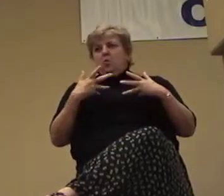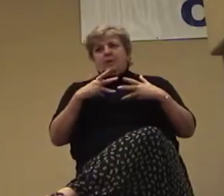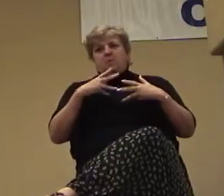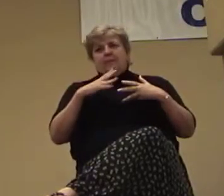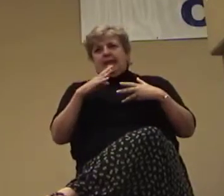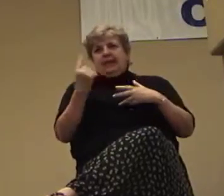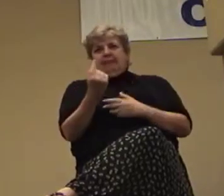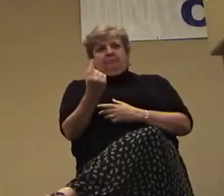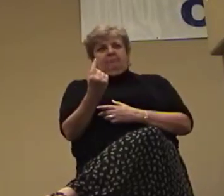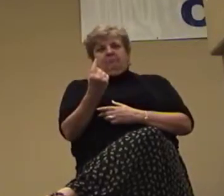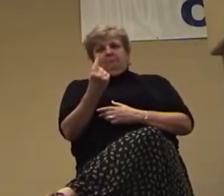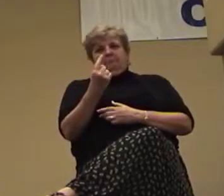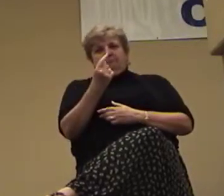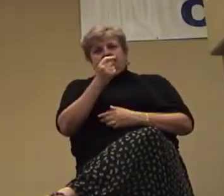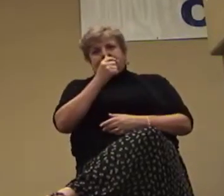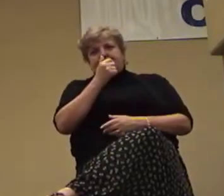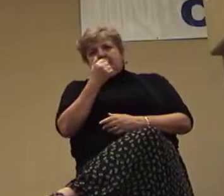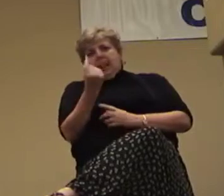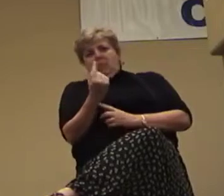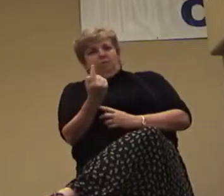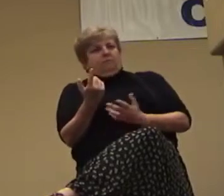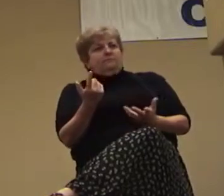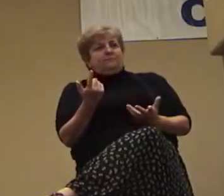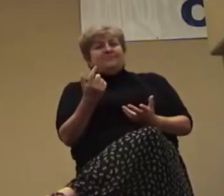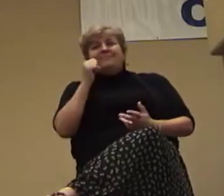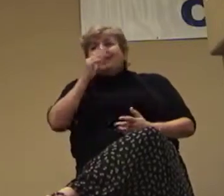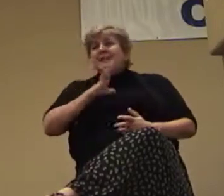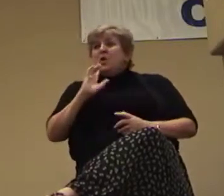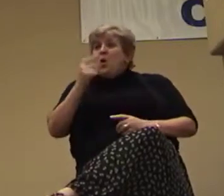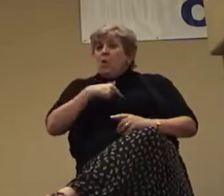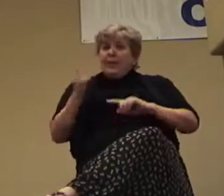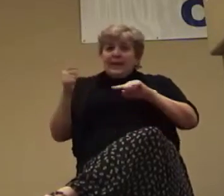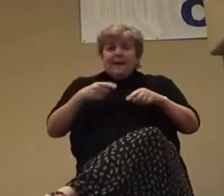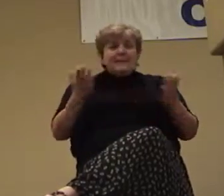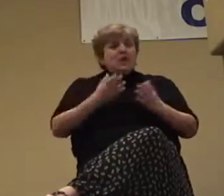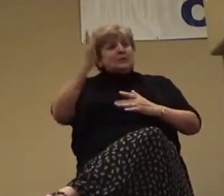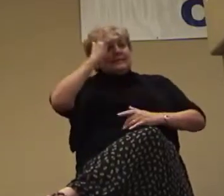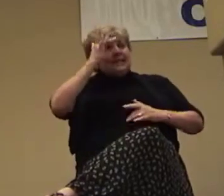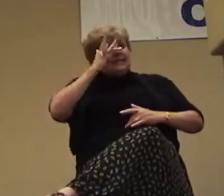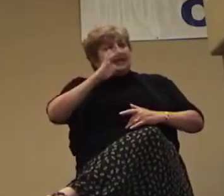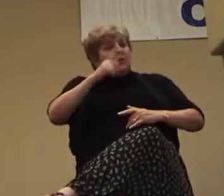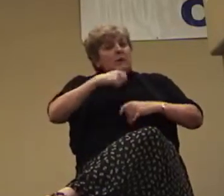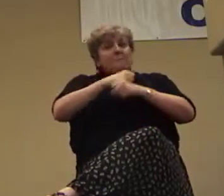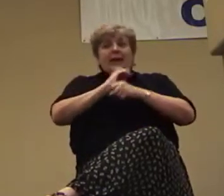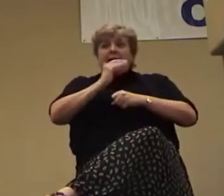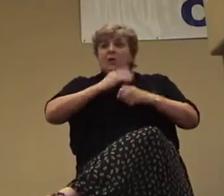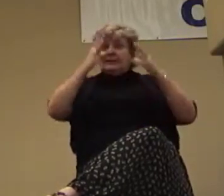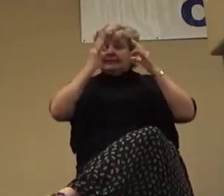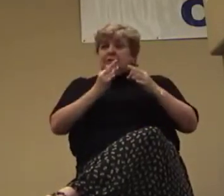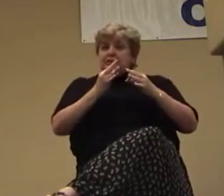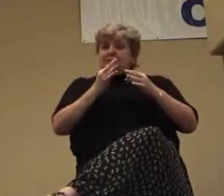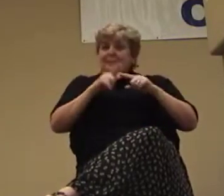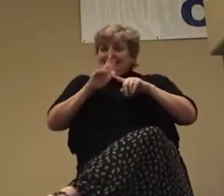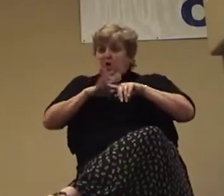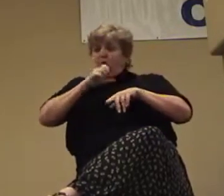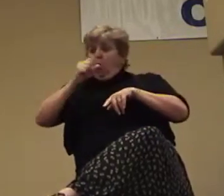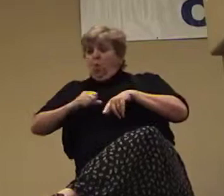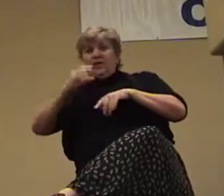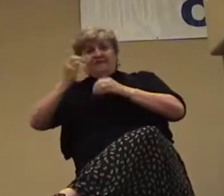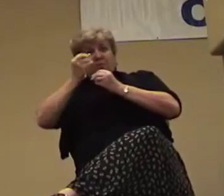Ladies, if we come in here sick, we are making choices based on that information. I had to have an opportunity to sit